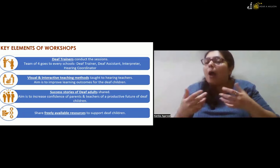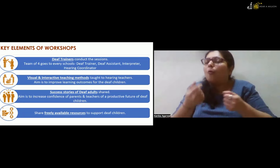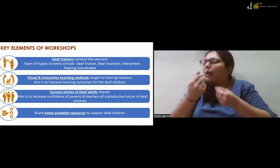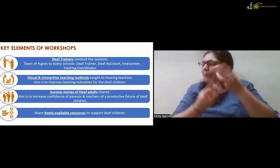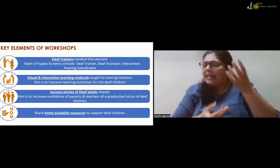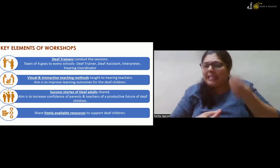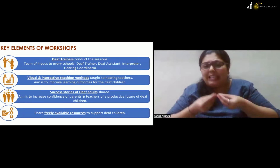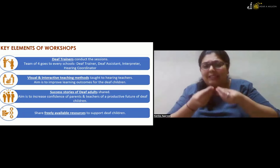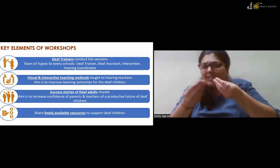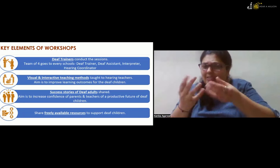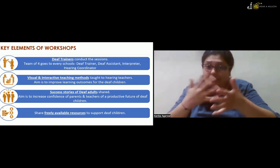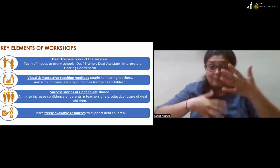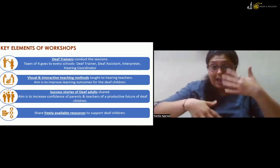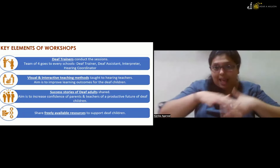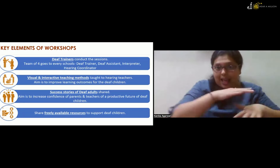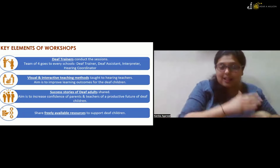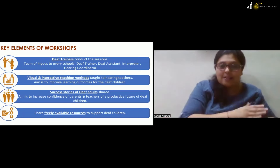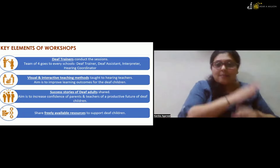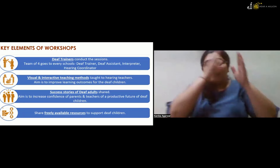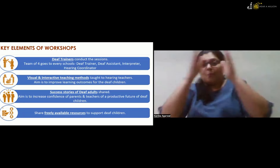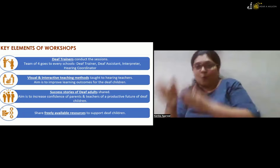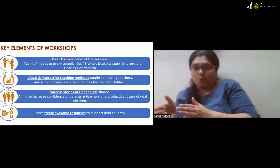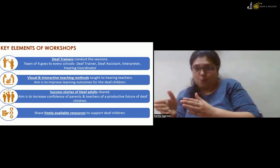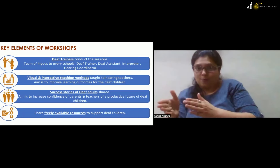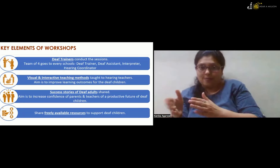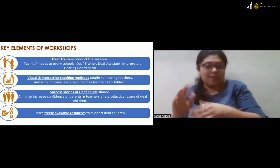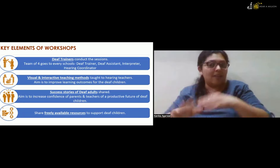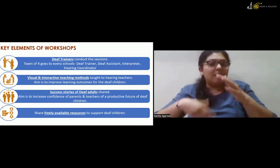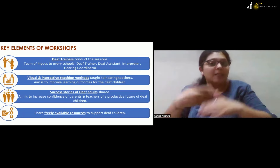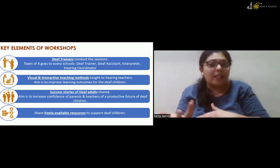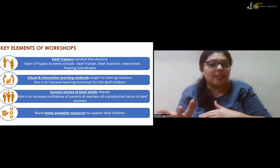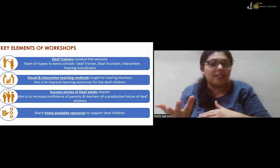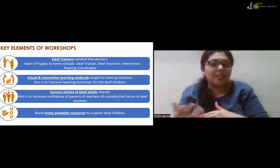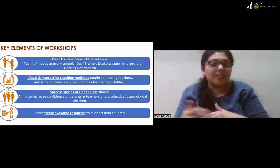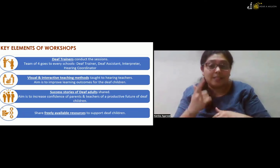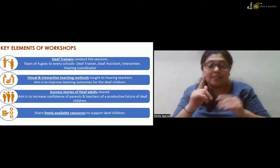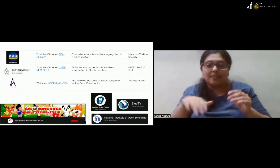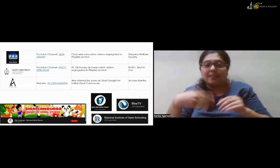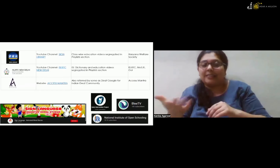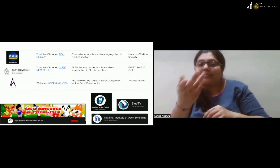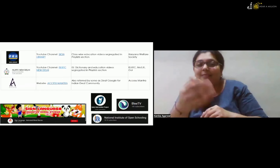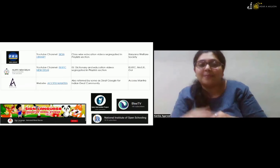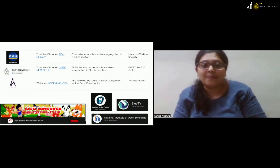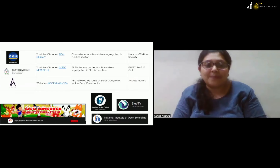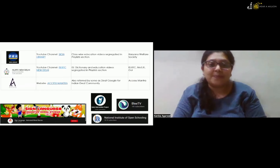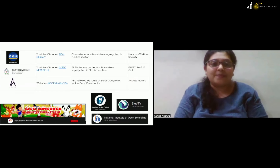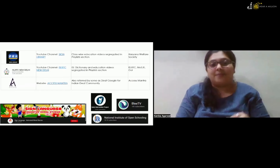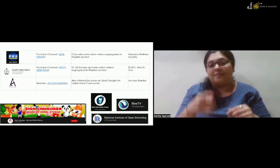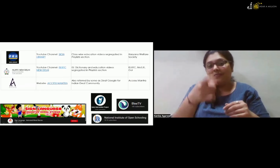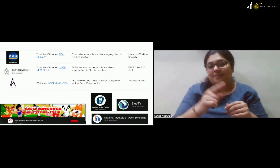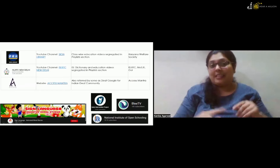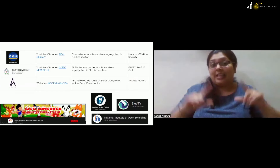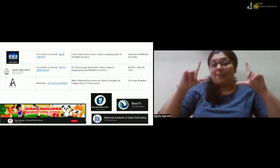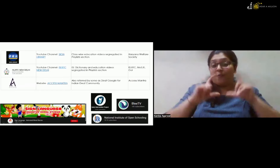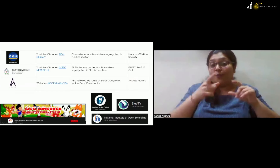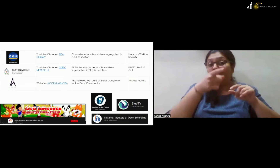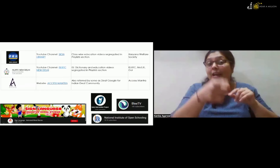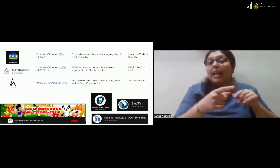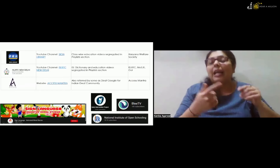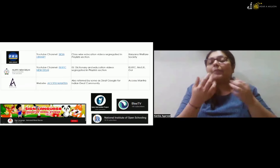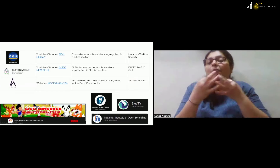models, and letting them know about the freely available resources to support their deaf children. So we are totally armed with all these